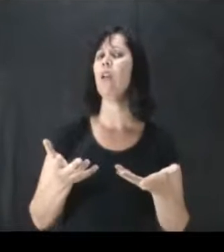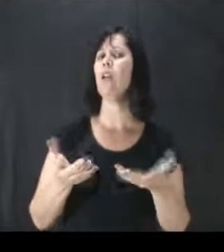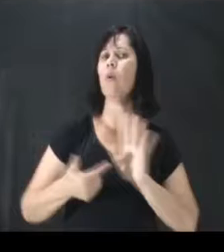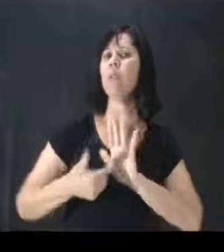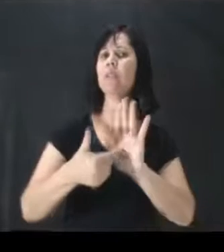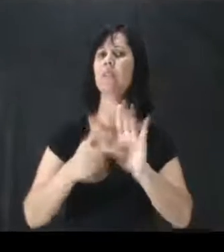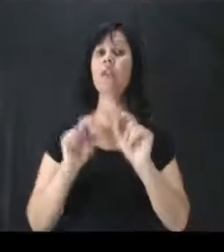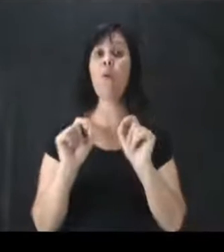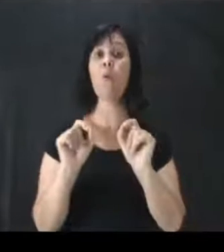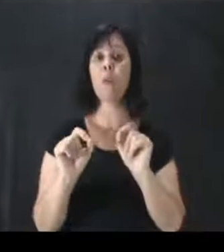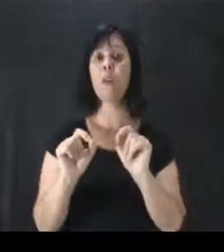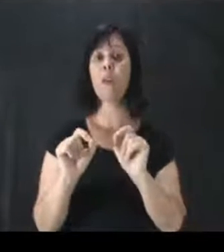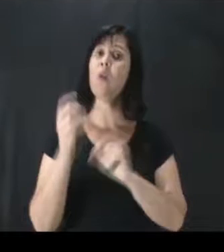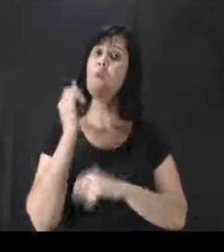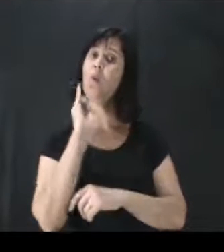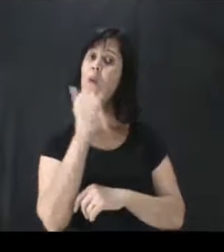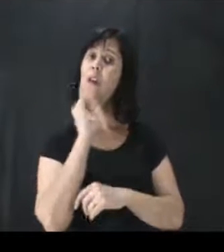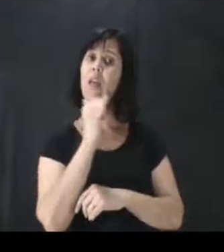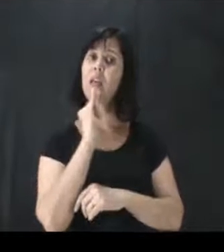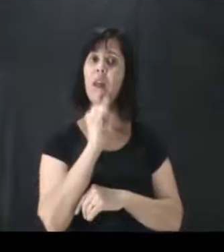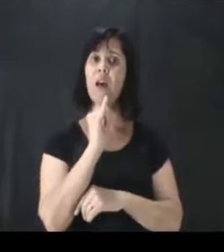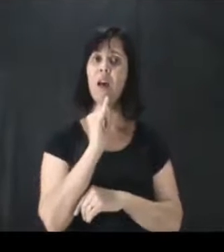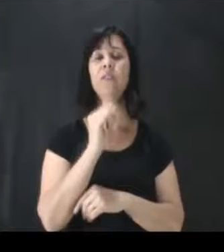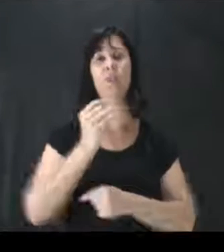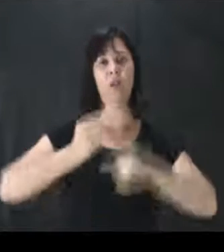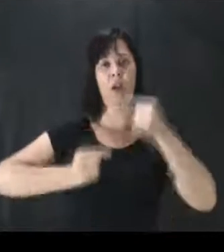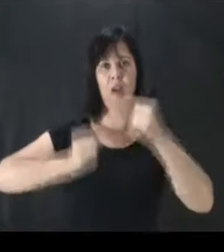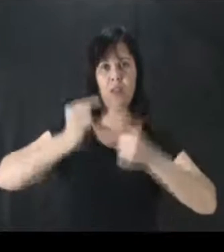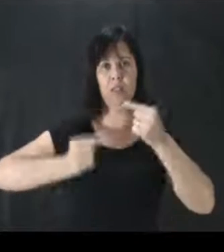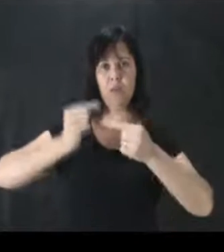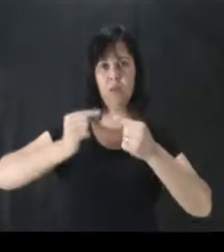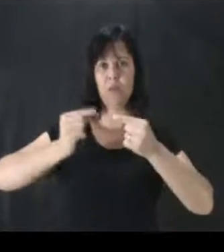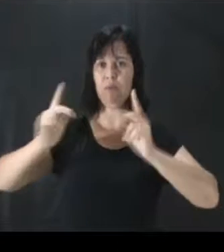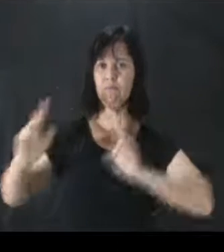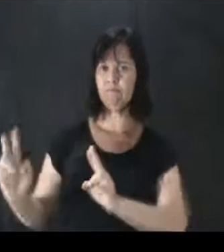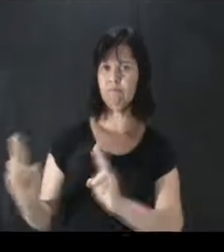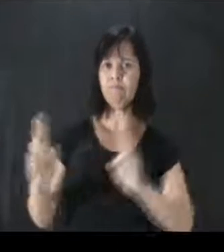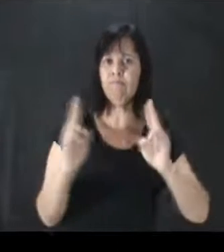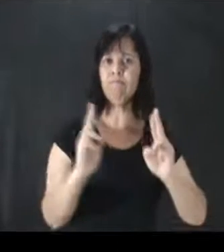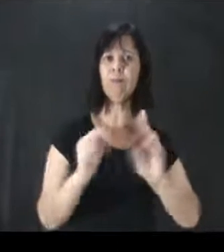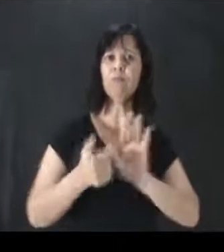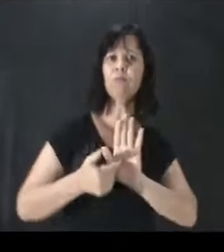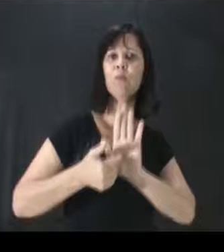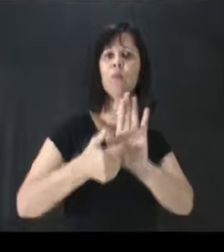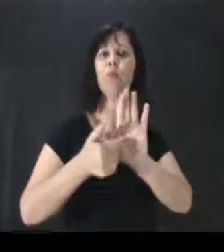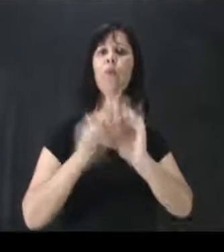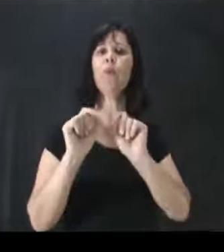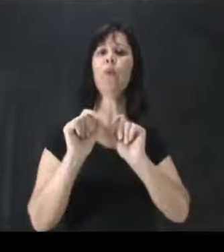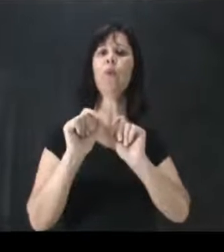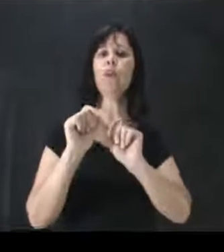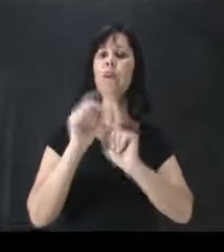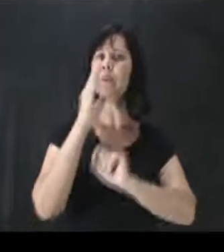I'd like to emphasize in this video the narratives to bring a part of the discussion that is related to